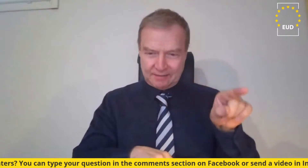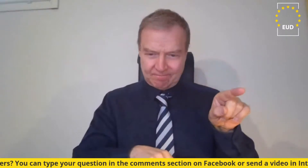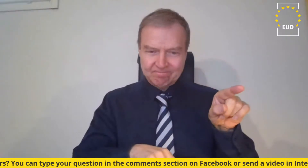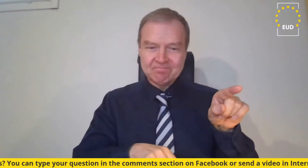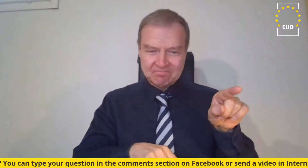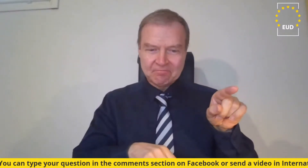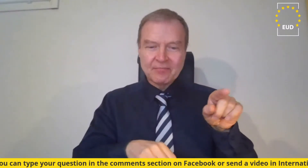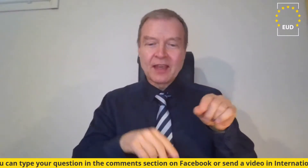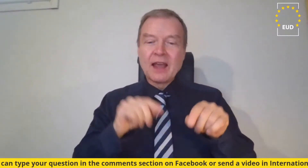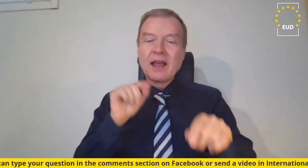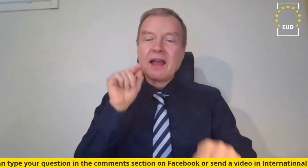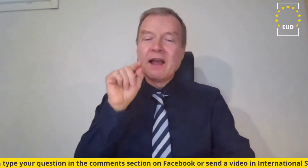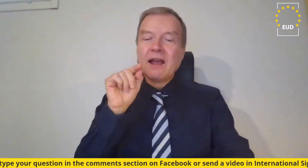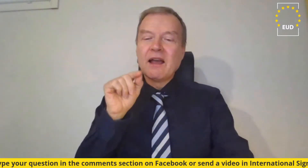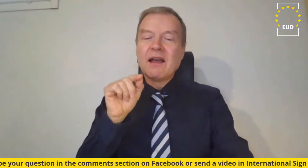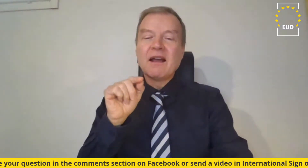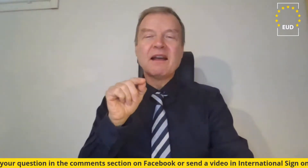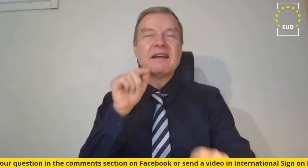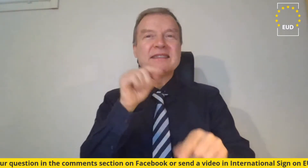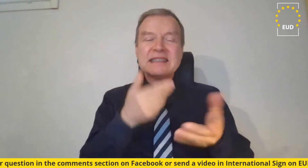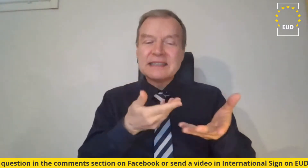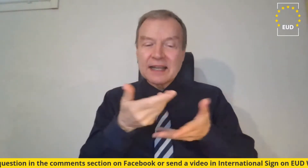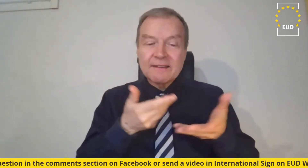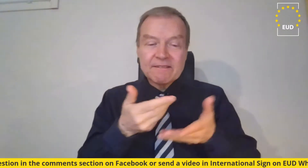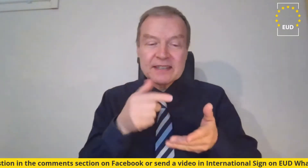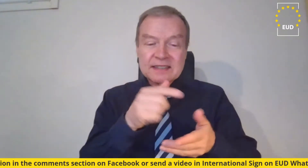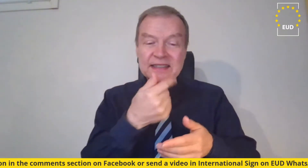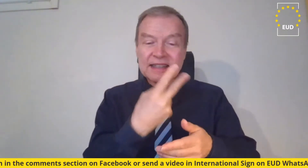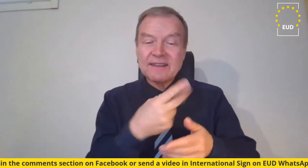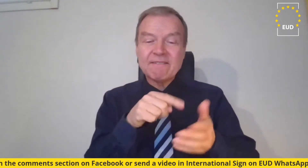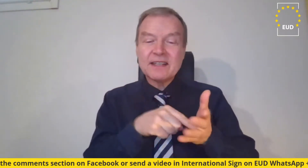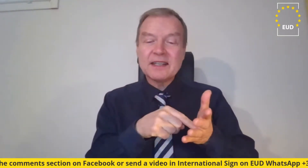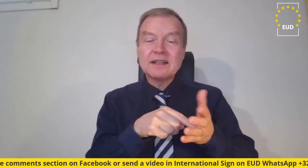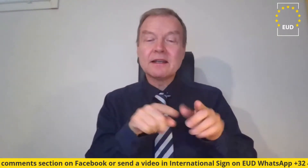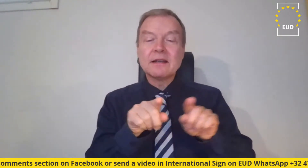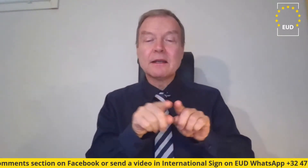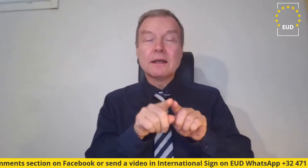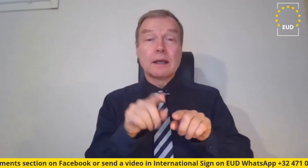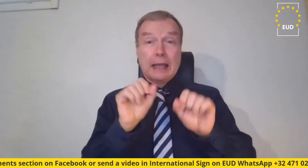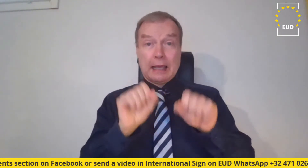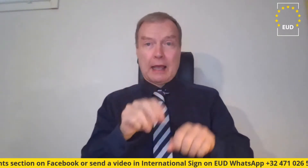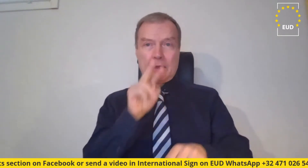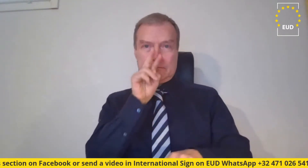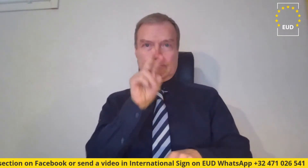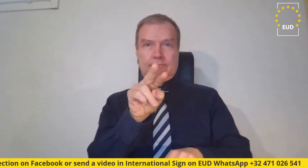TV programs, national TV channels, broadcast channels, have to become accessible.